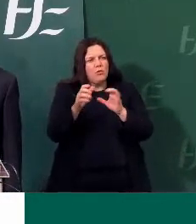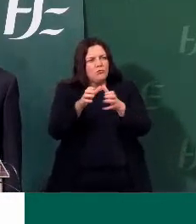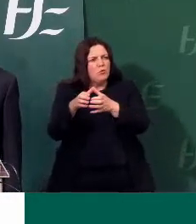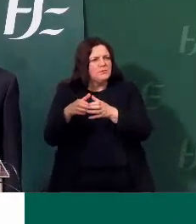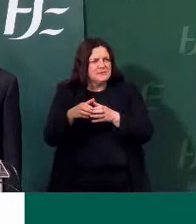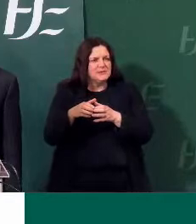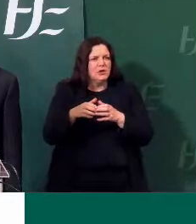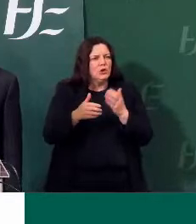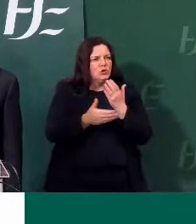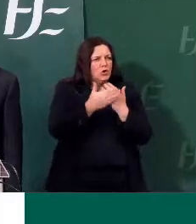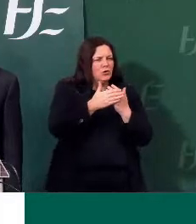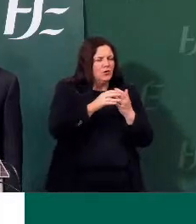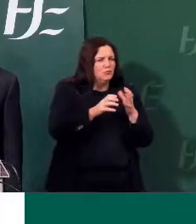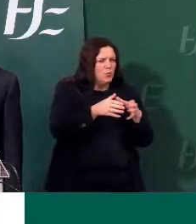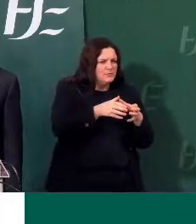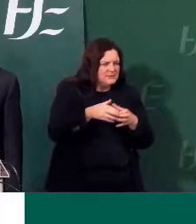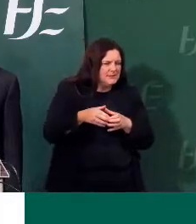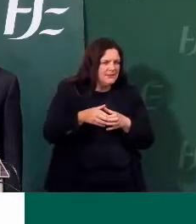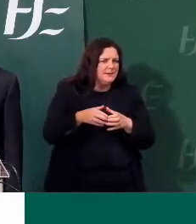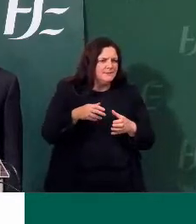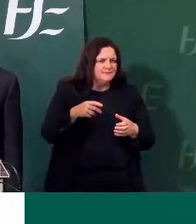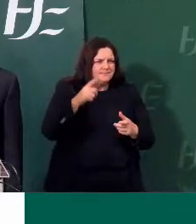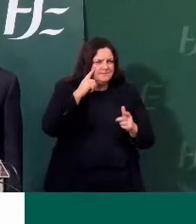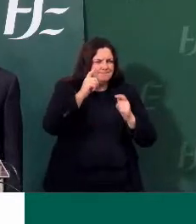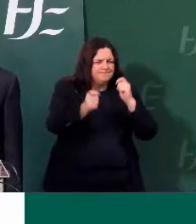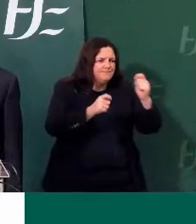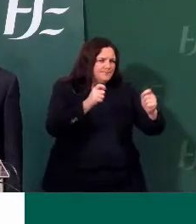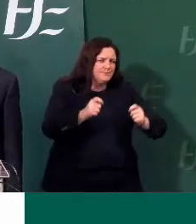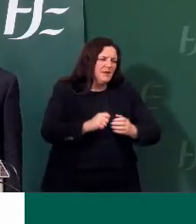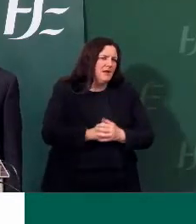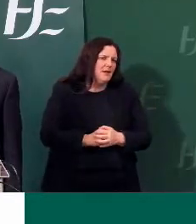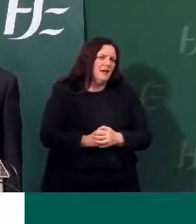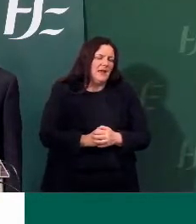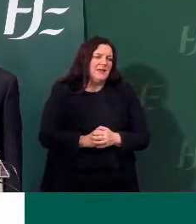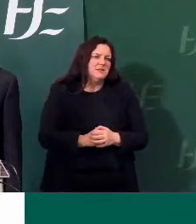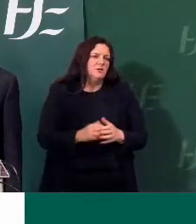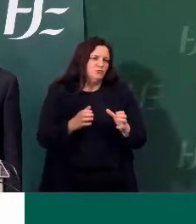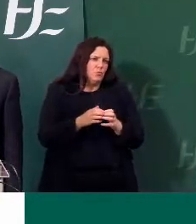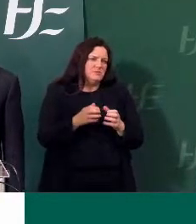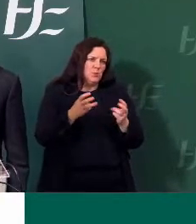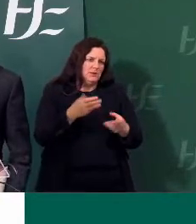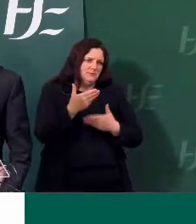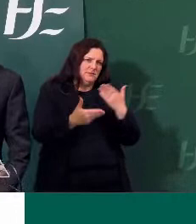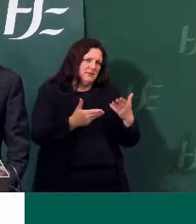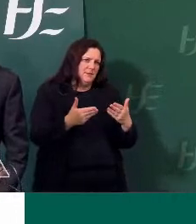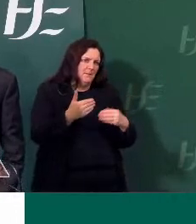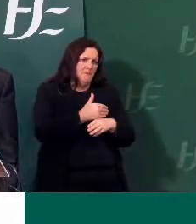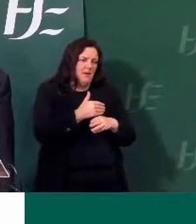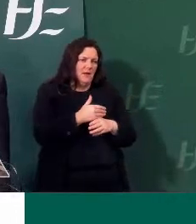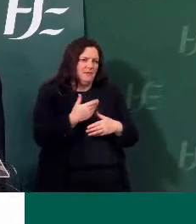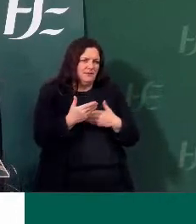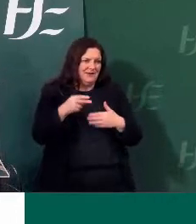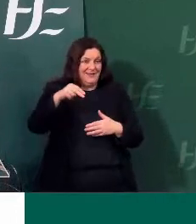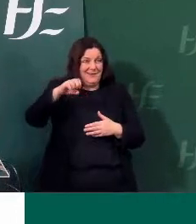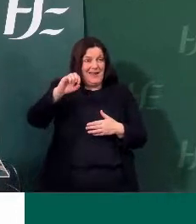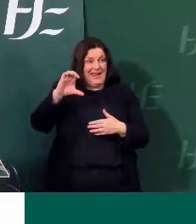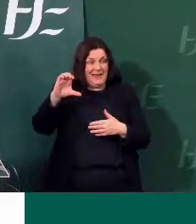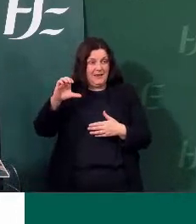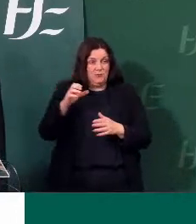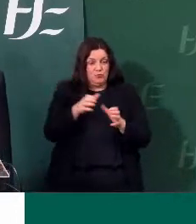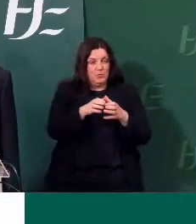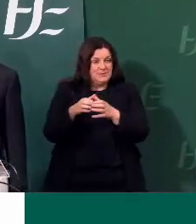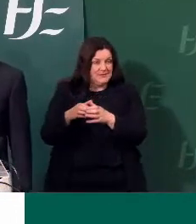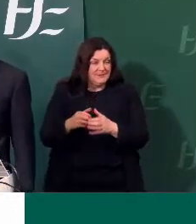the younger age groups, and going down right down to the groups prescribed by NIAC. So what has been the impact of this booster to